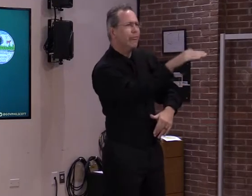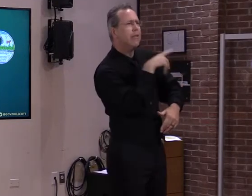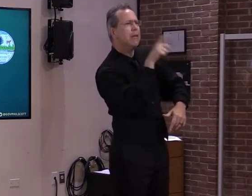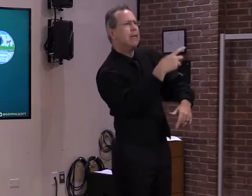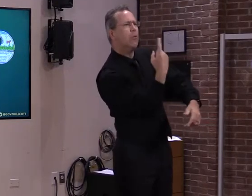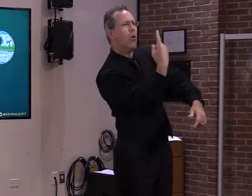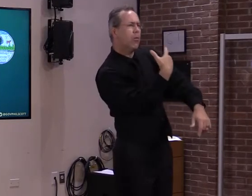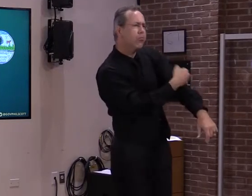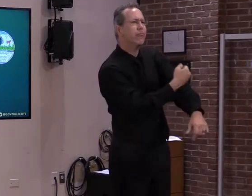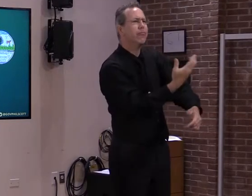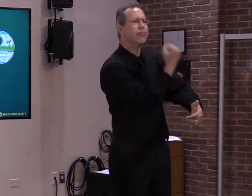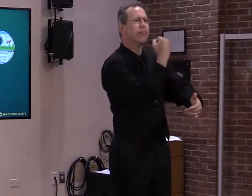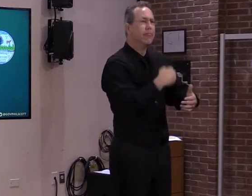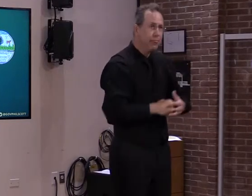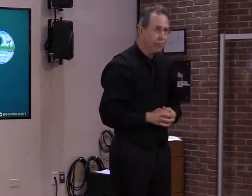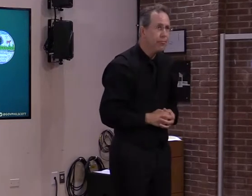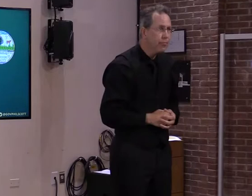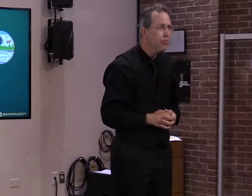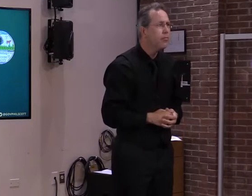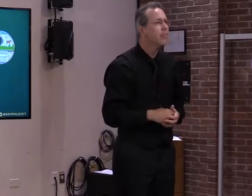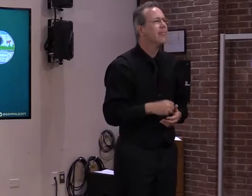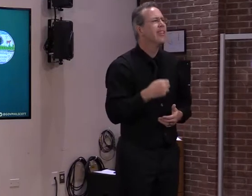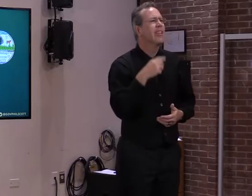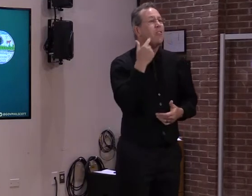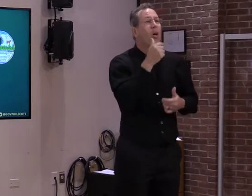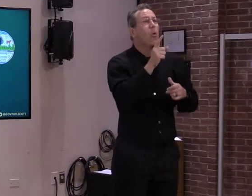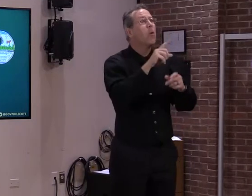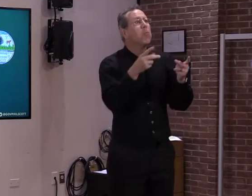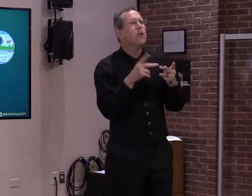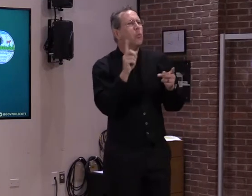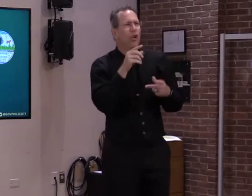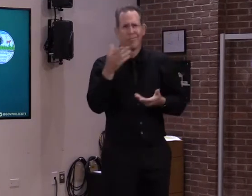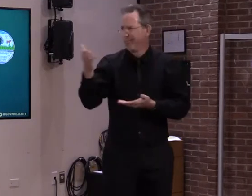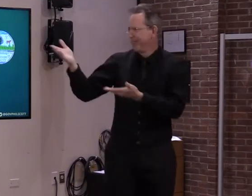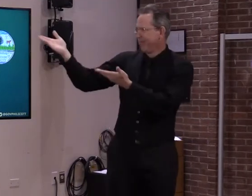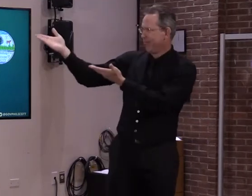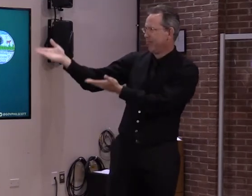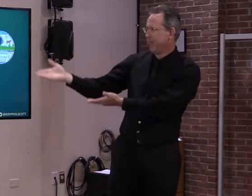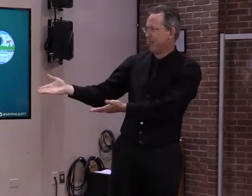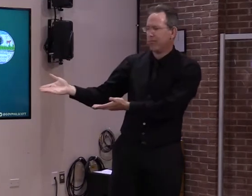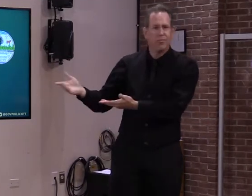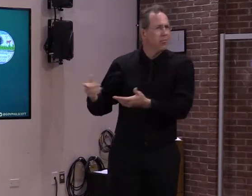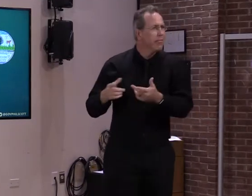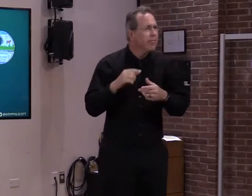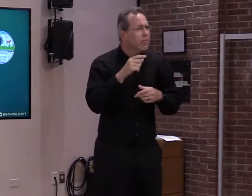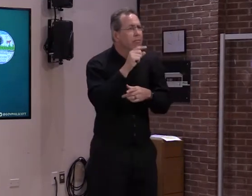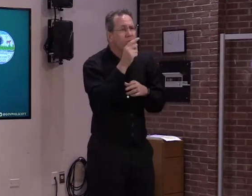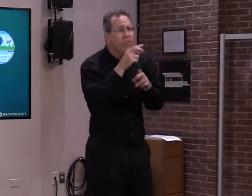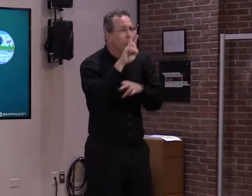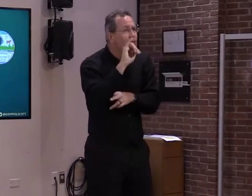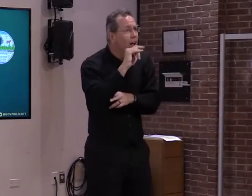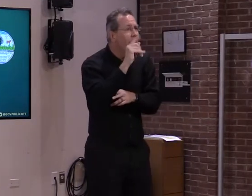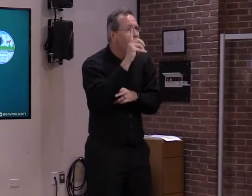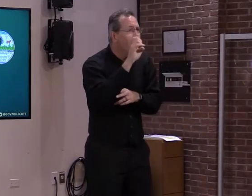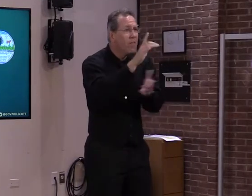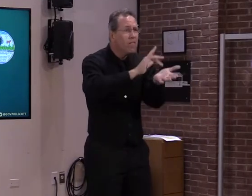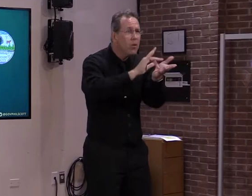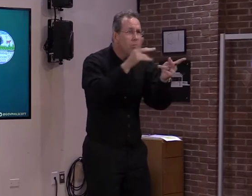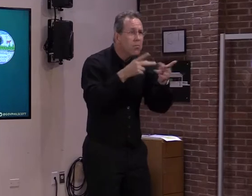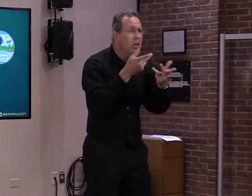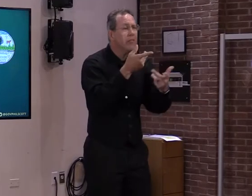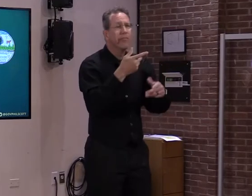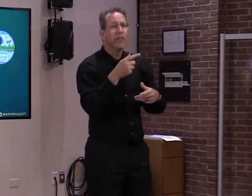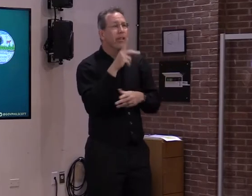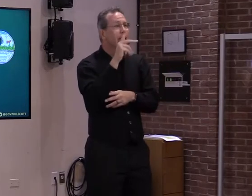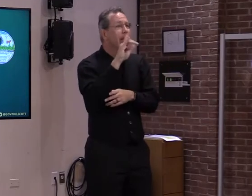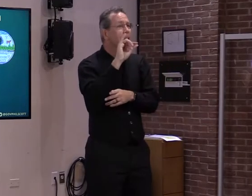Shaw's Supermarket, or Costco to get a vaccine. Now, here's what you'll find